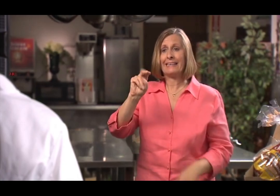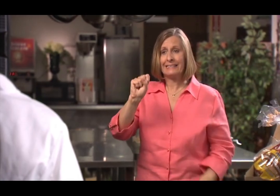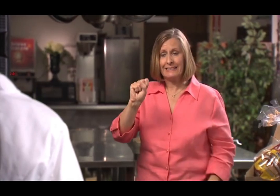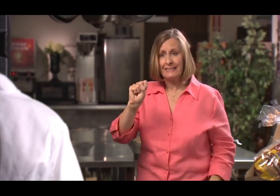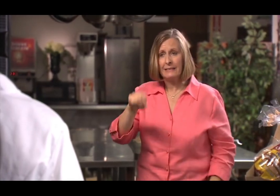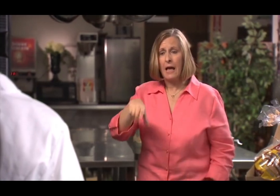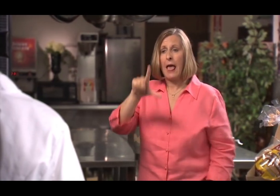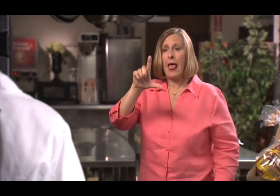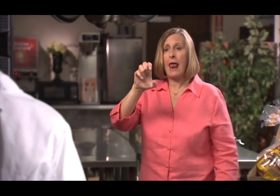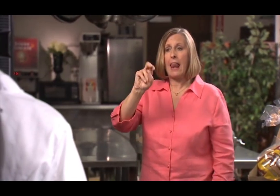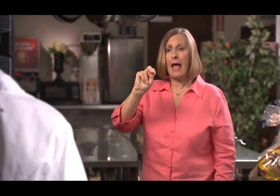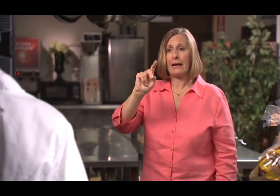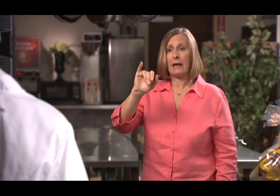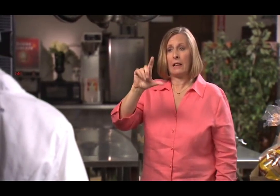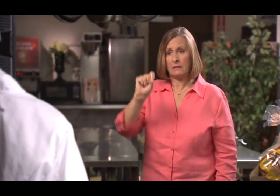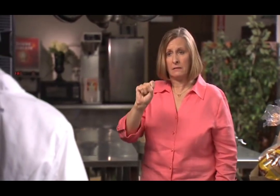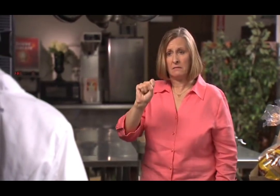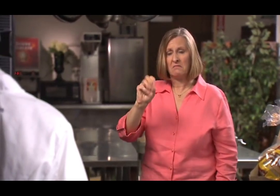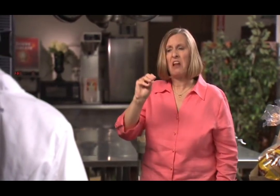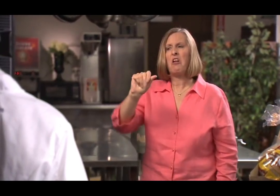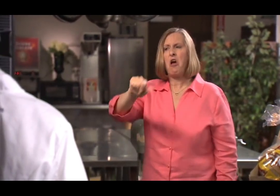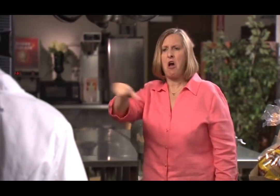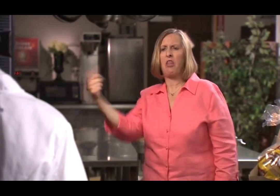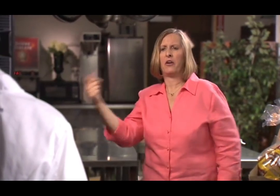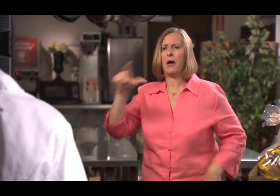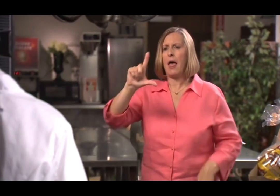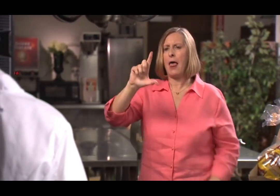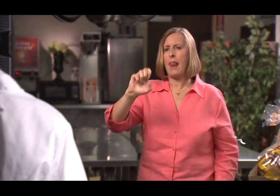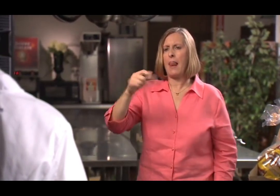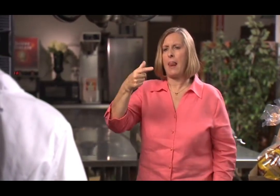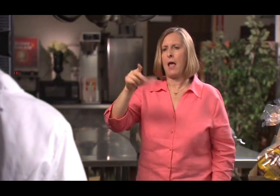beans, lentils, and other legumes,